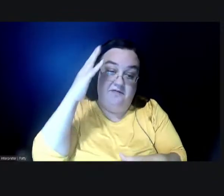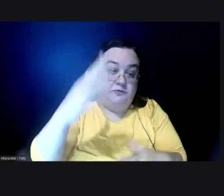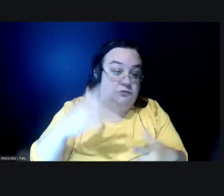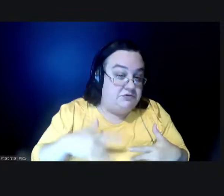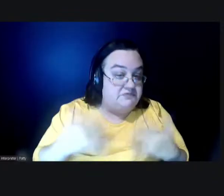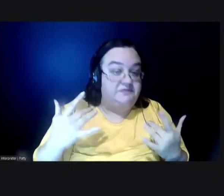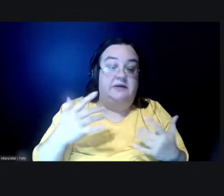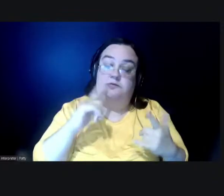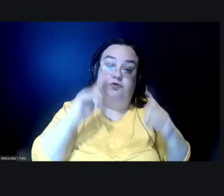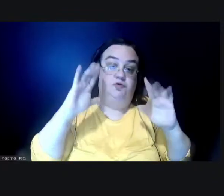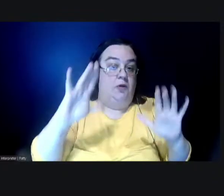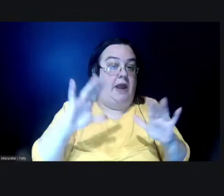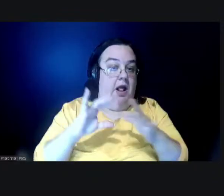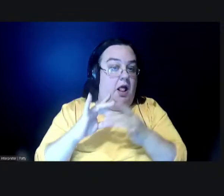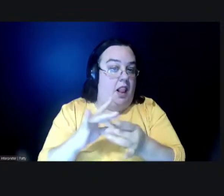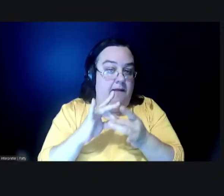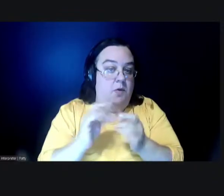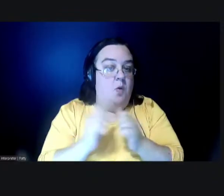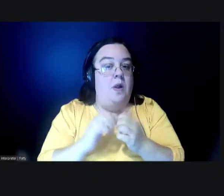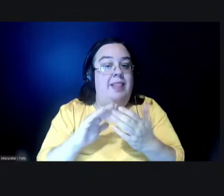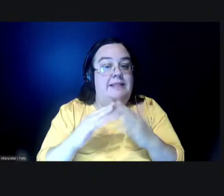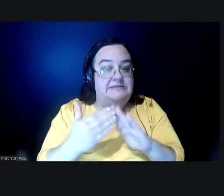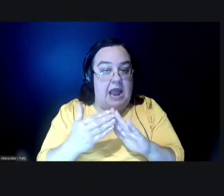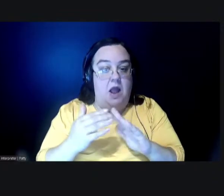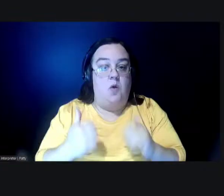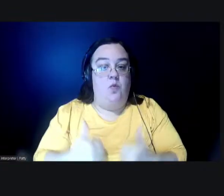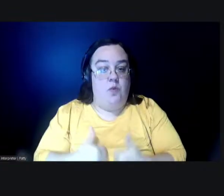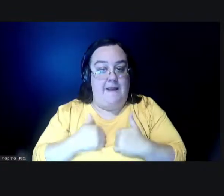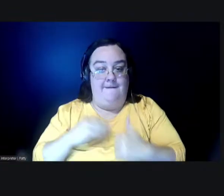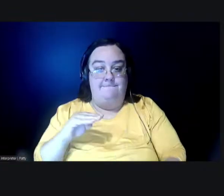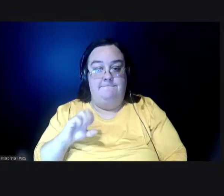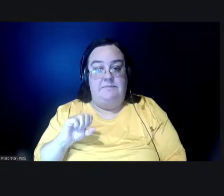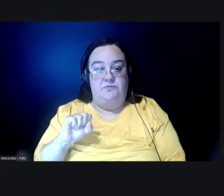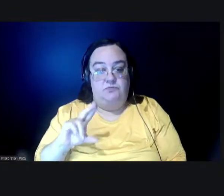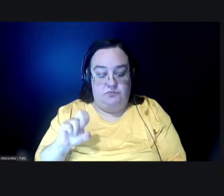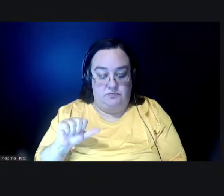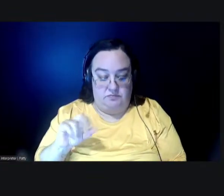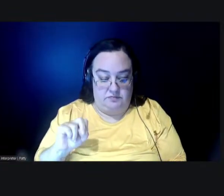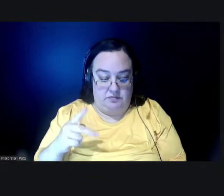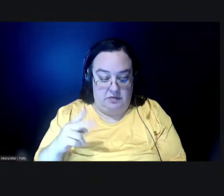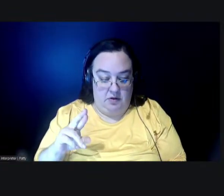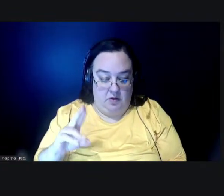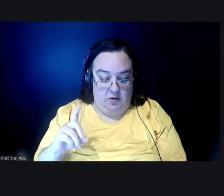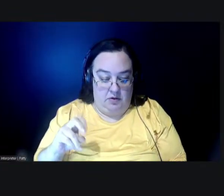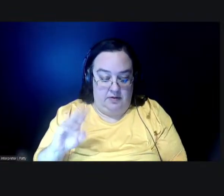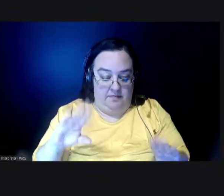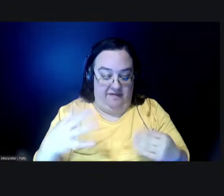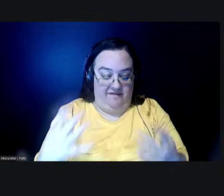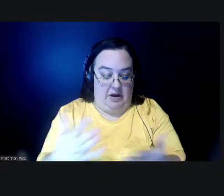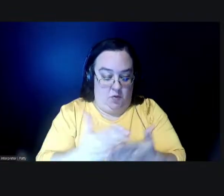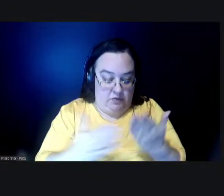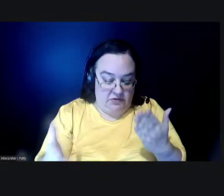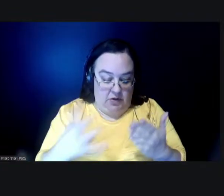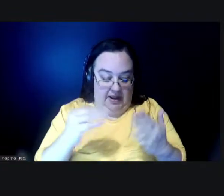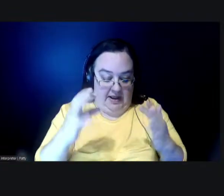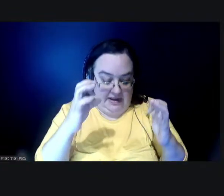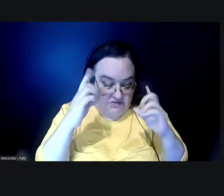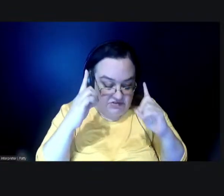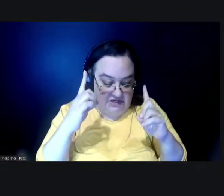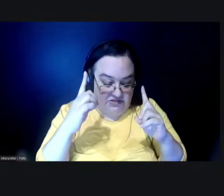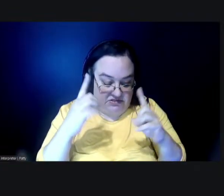with town resident Ms. Susan Pruden on providing resources and education material